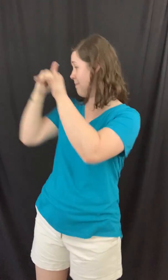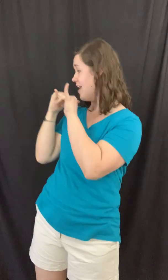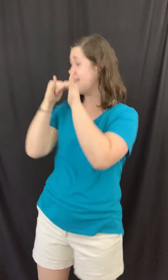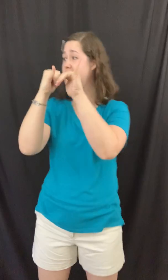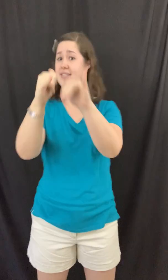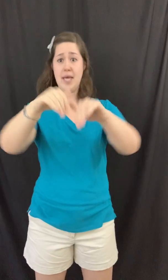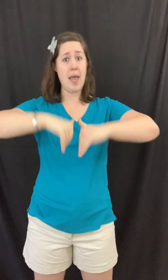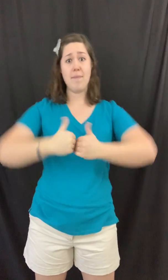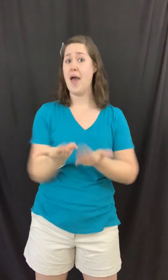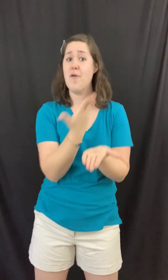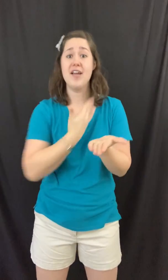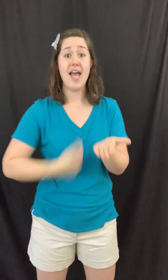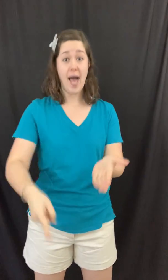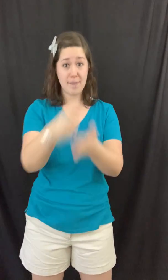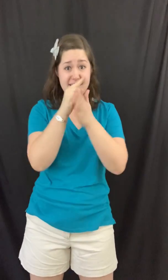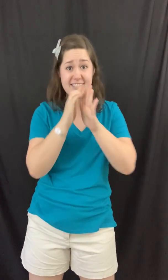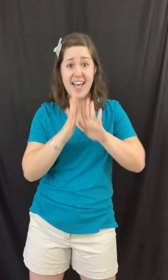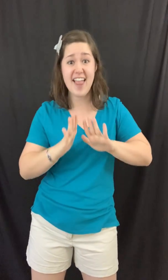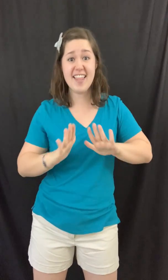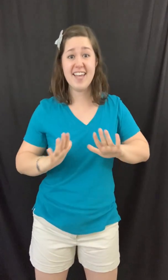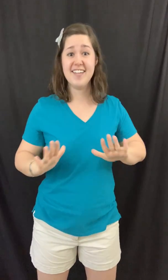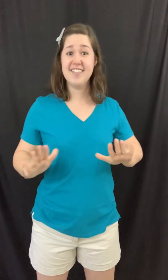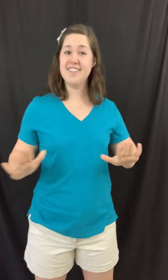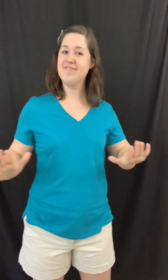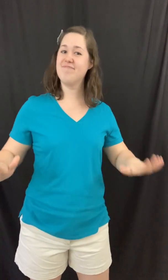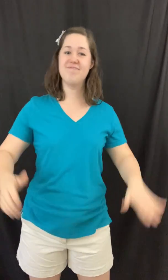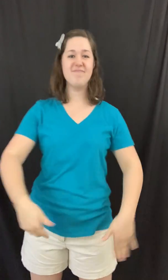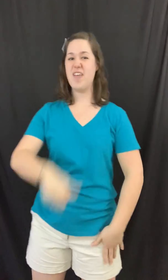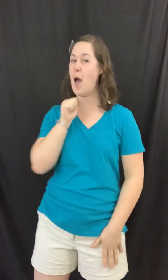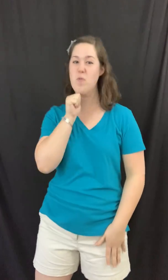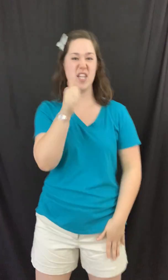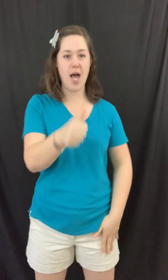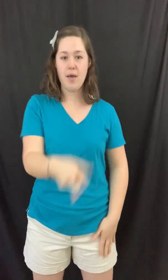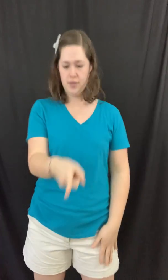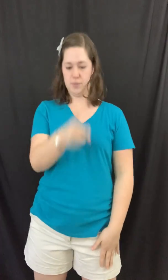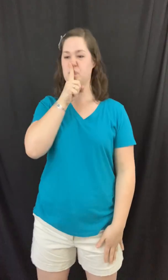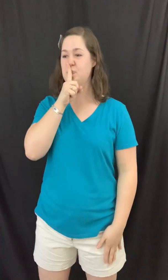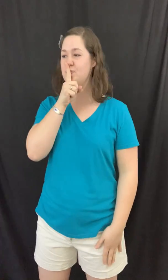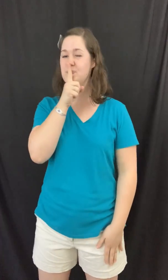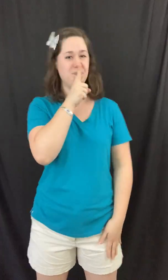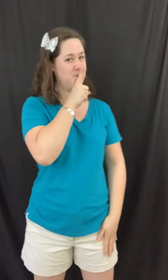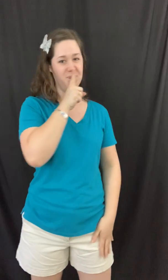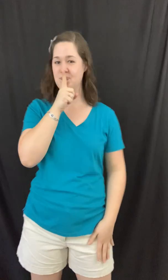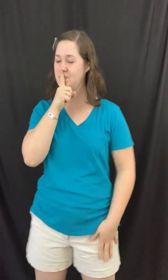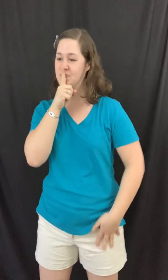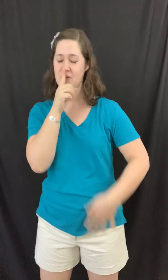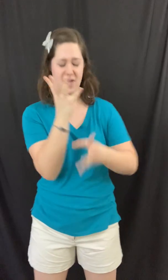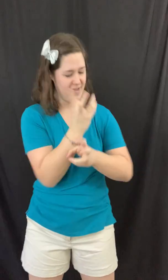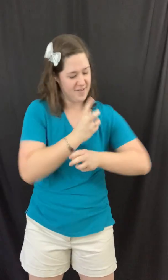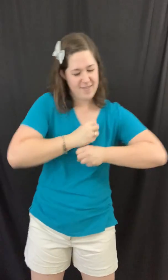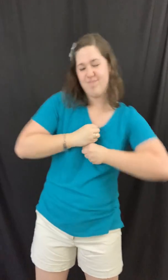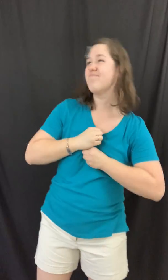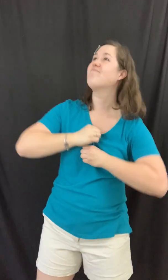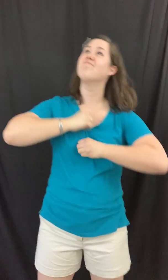be the same How can I be silent, no, I will never be silent, no How can I be